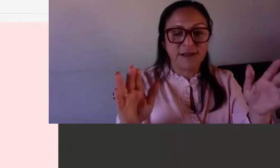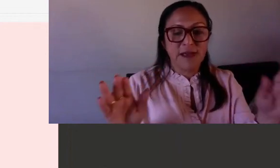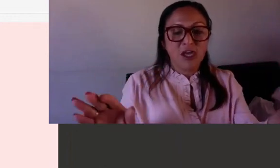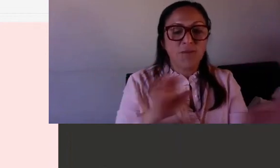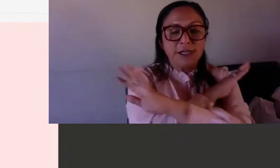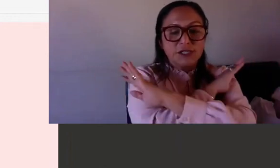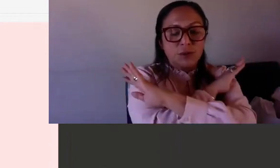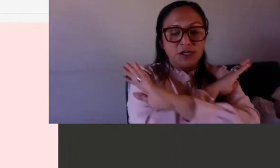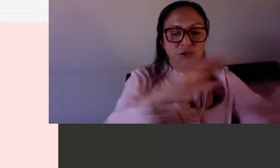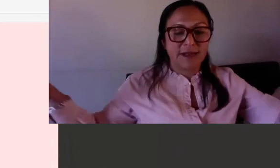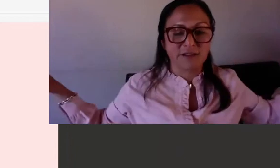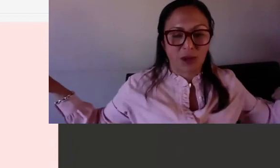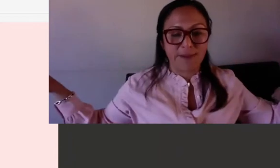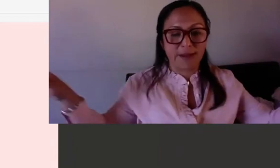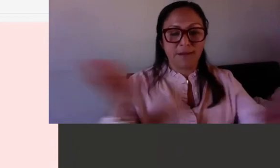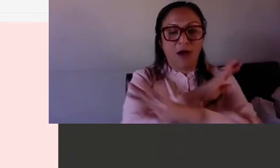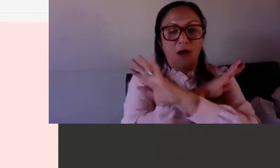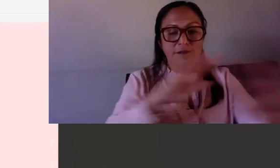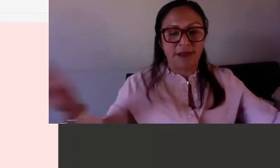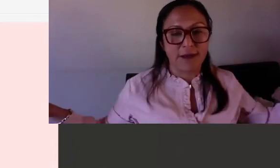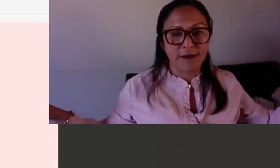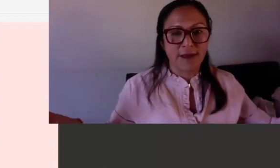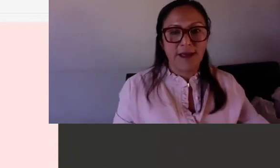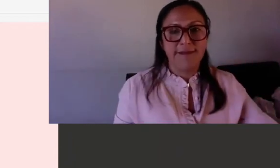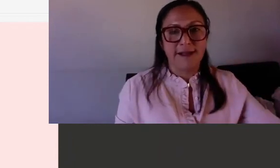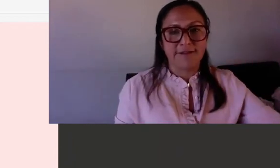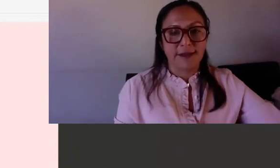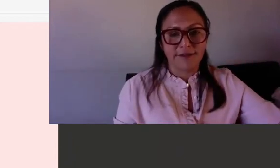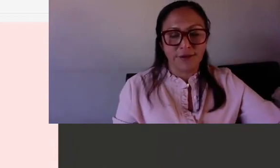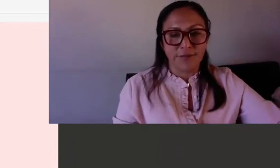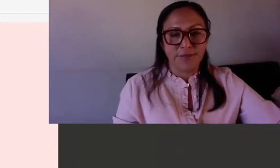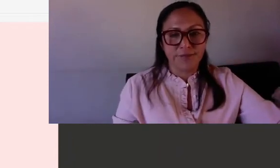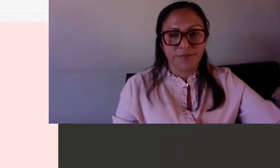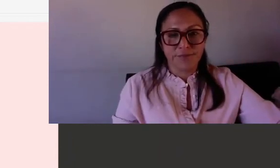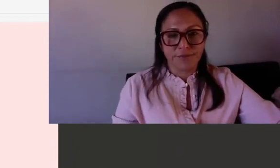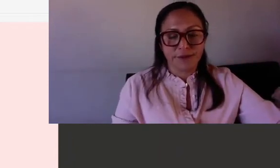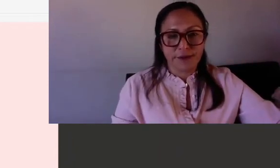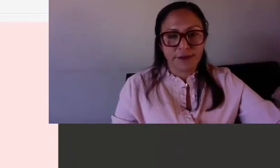difficulties. You might just want to do like a swiping, all done, and that's fine too.